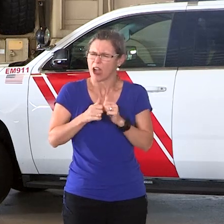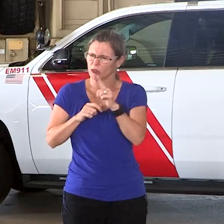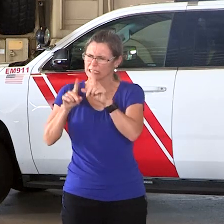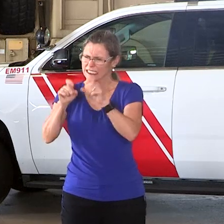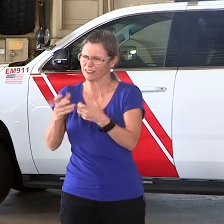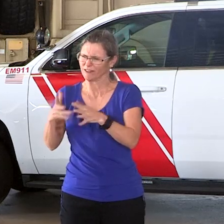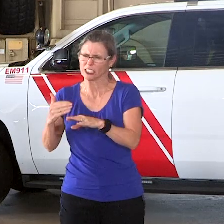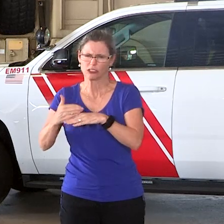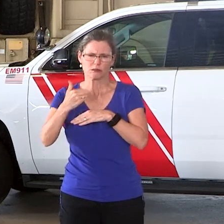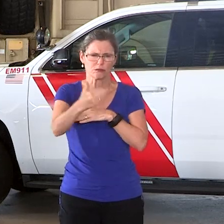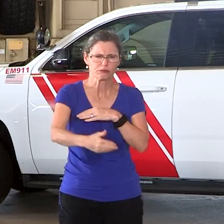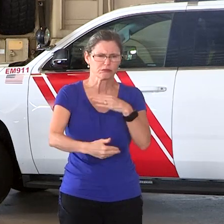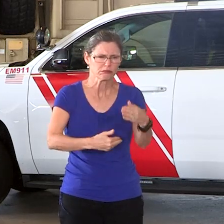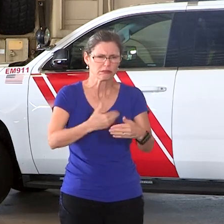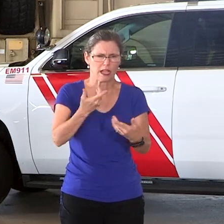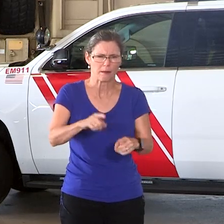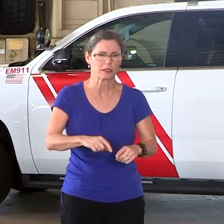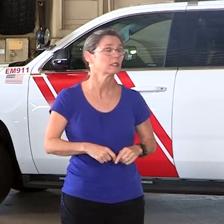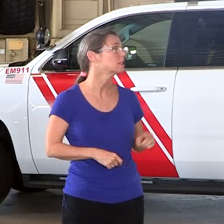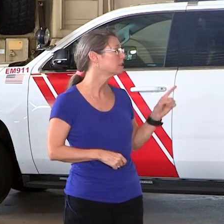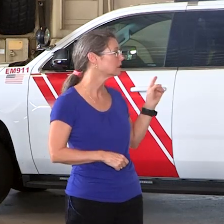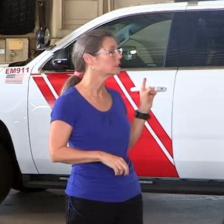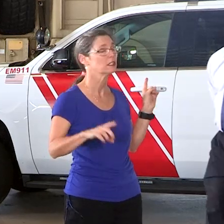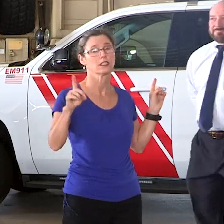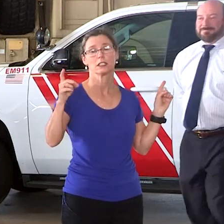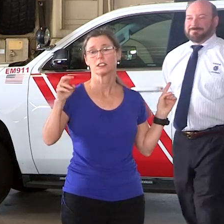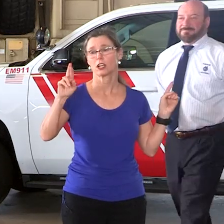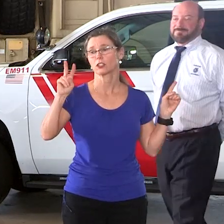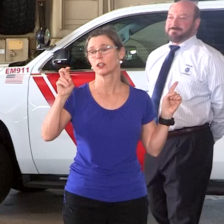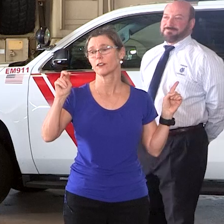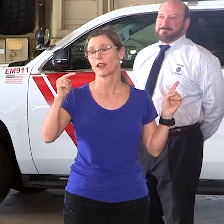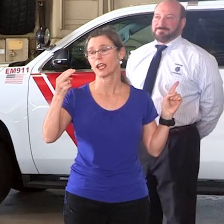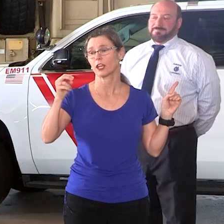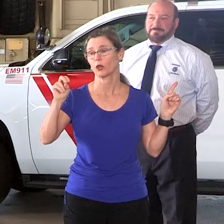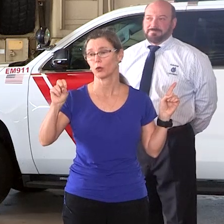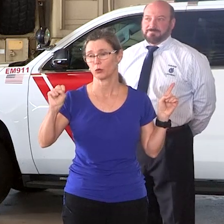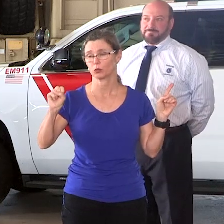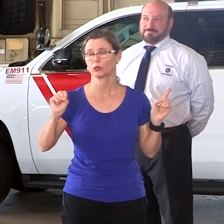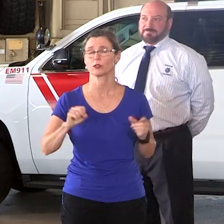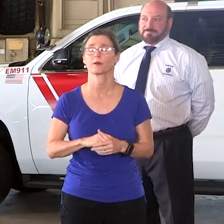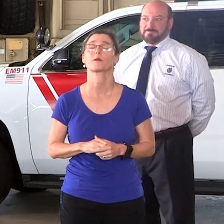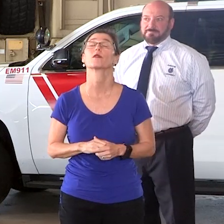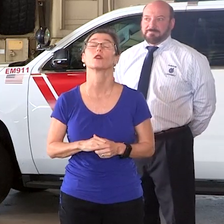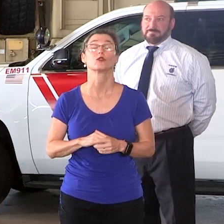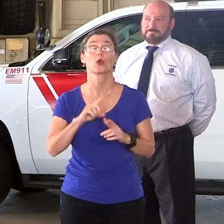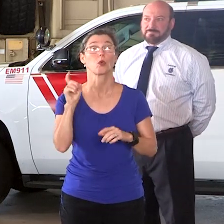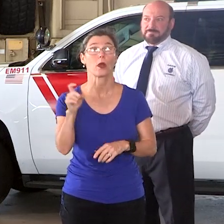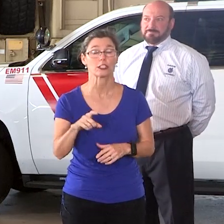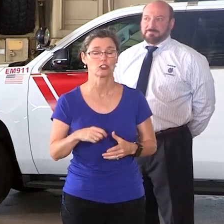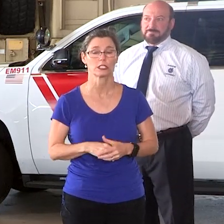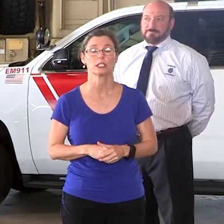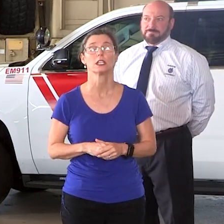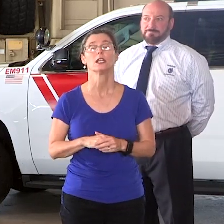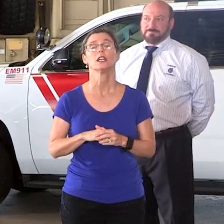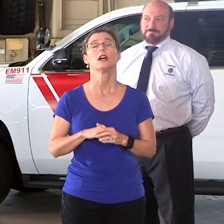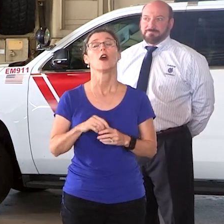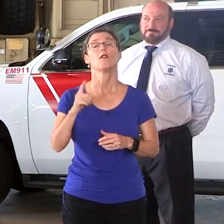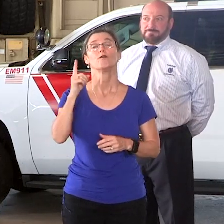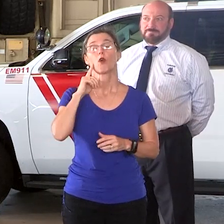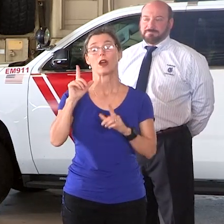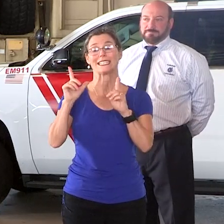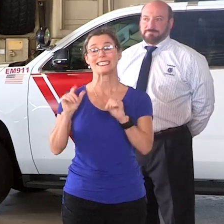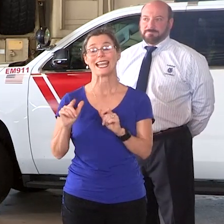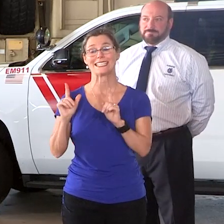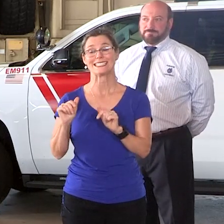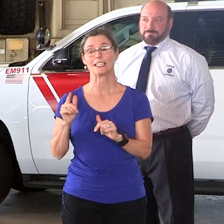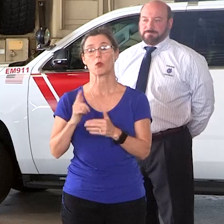Okay, I think this will be for Dr. VanHoose. The question is, what is the turnaround time on the testing?